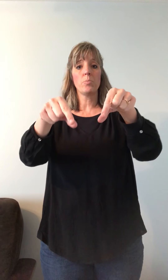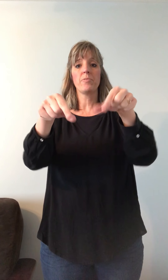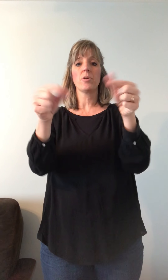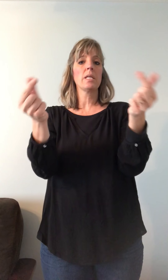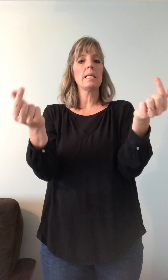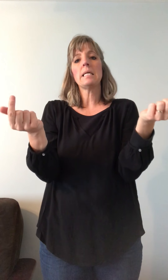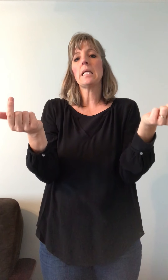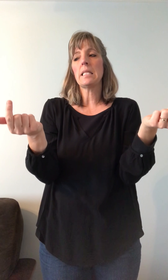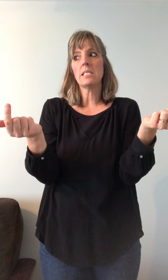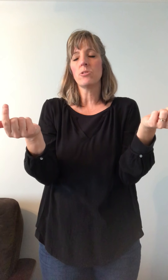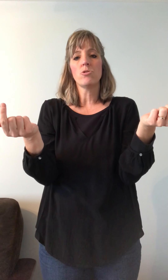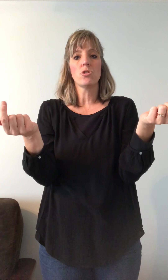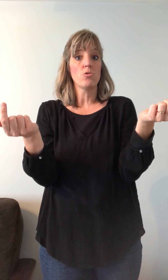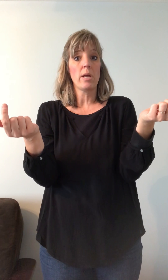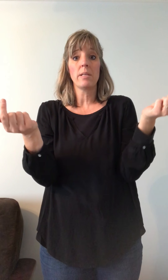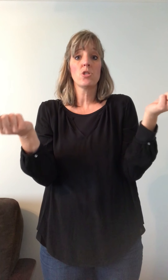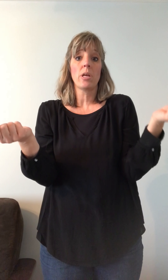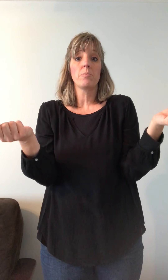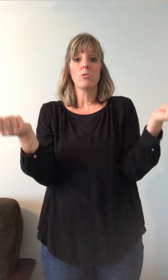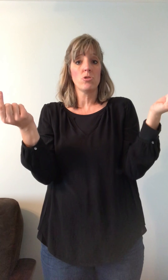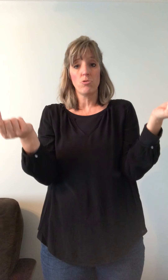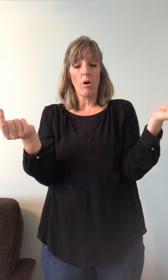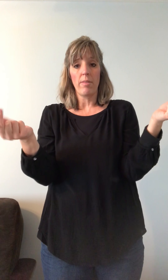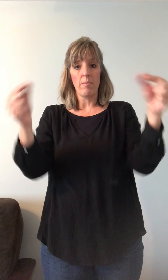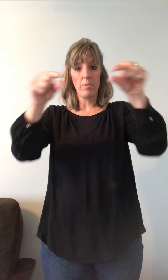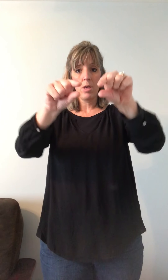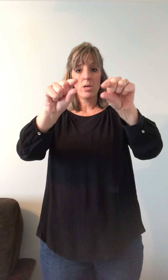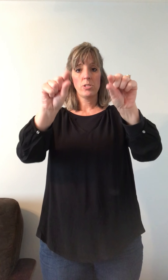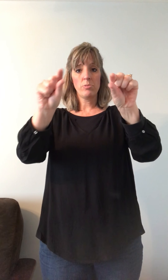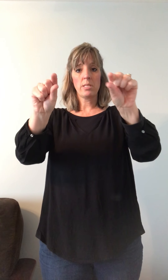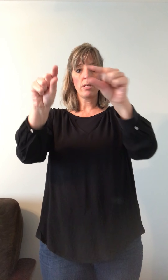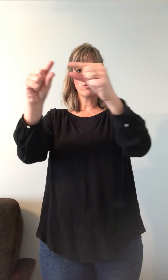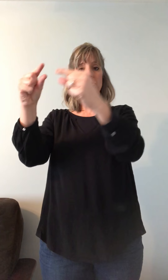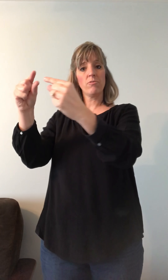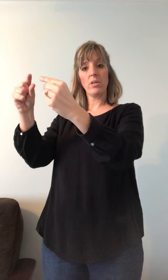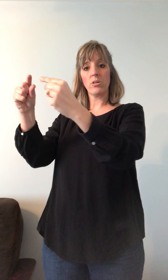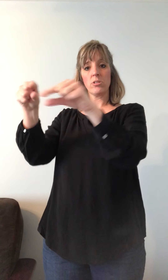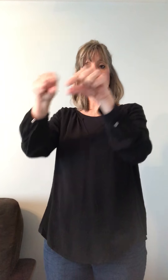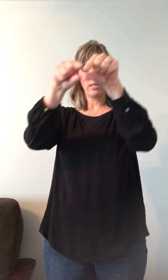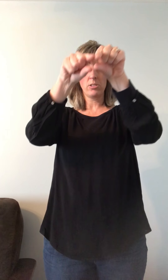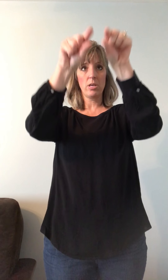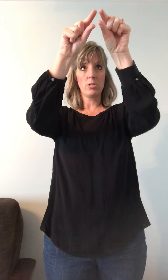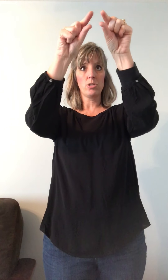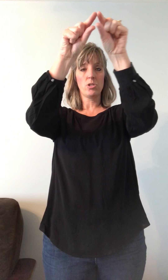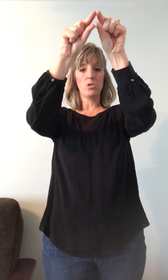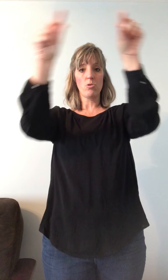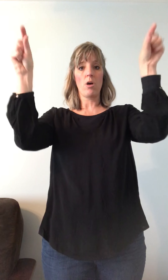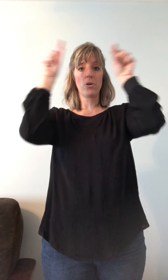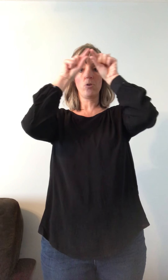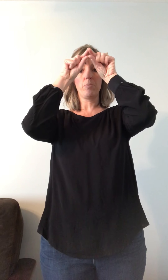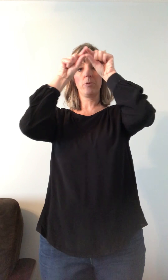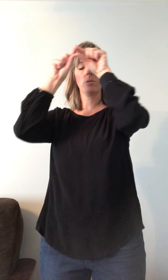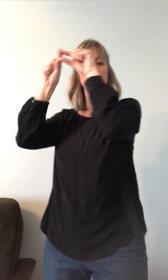for anything like this, you just draw, any shapes, you just draw them. So you would take your two fingers and just draw the hoop,